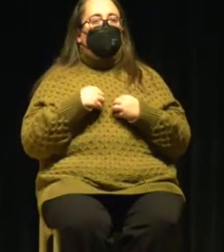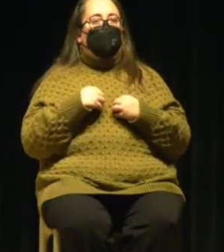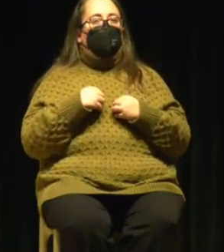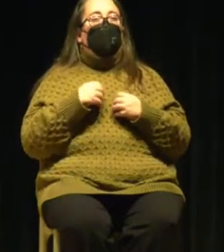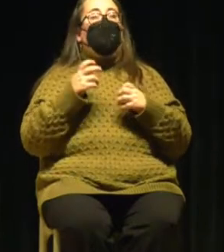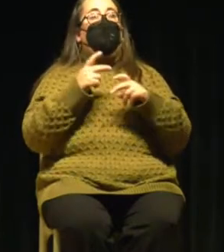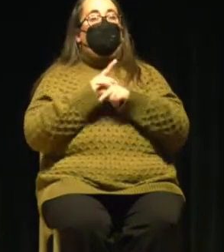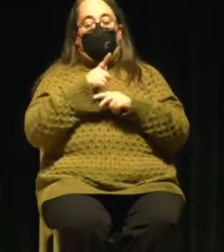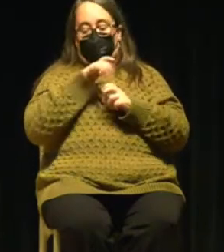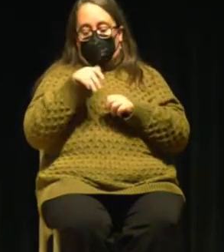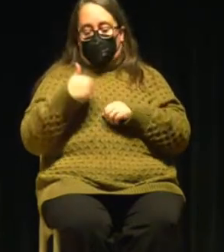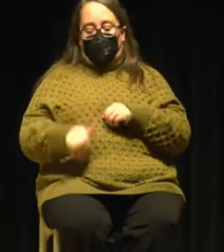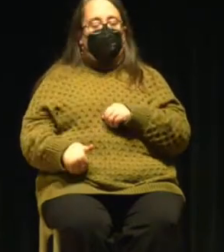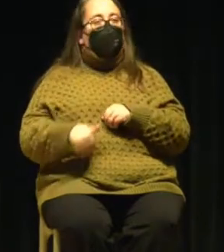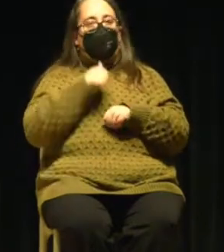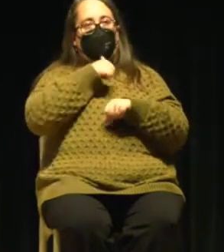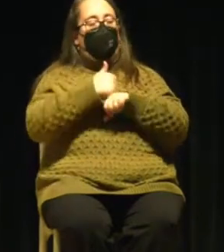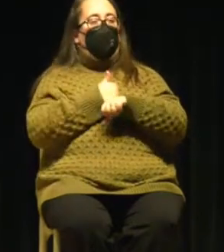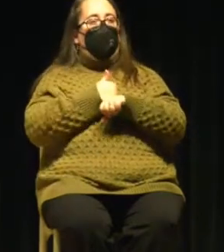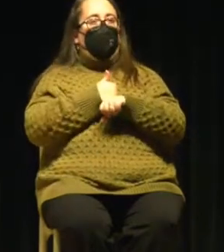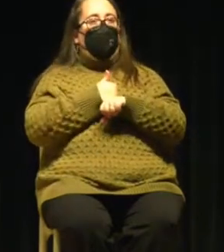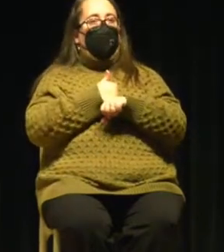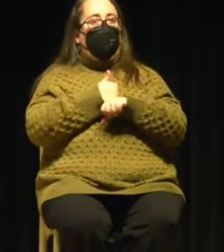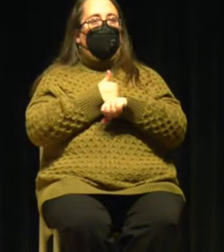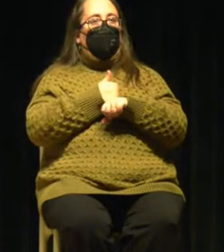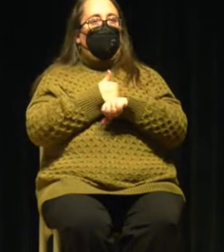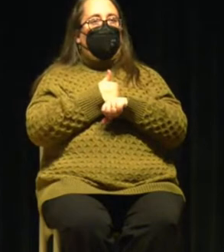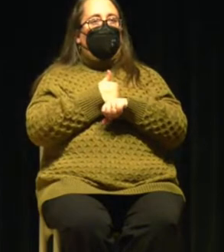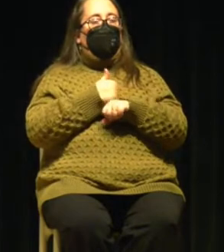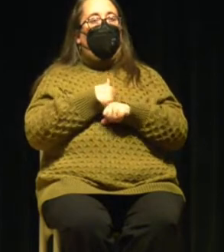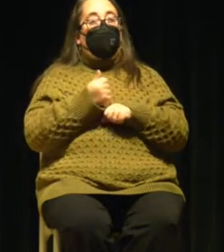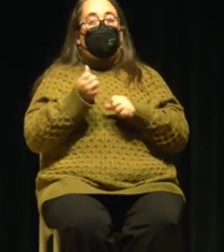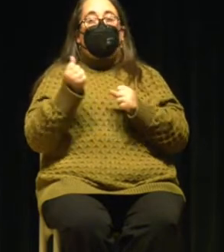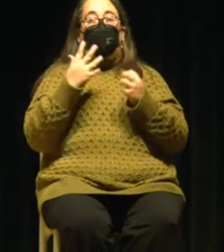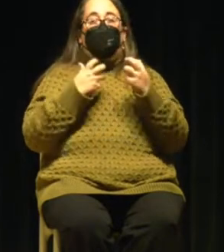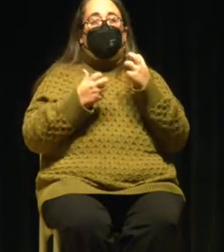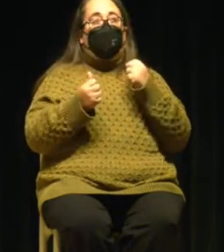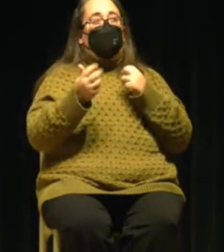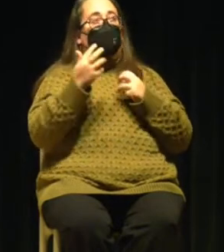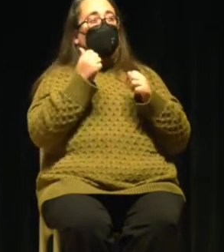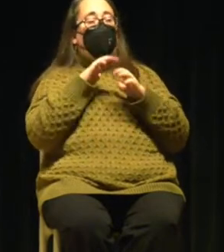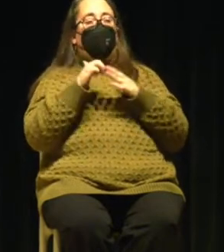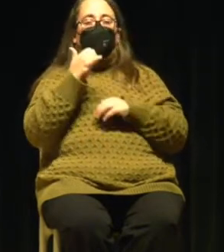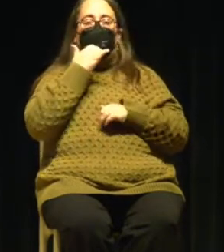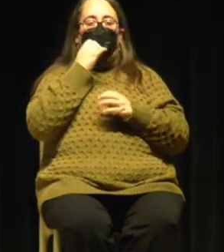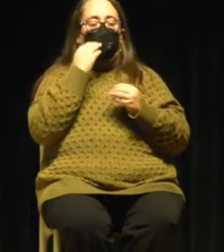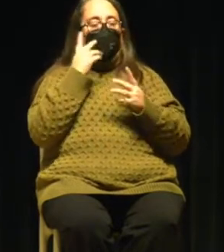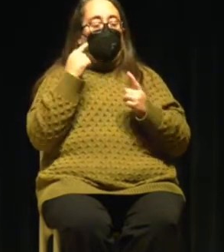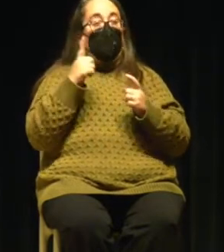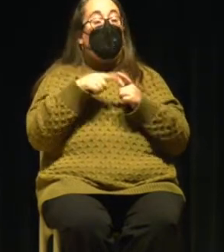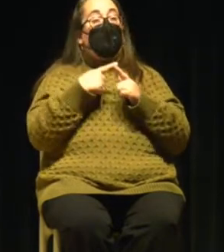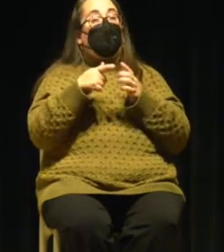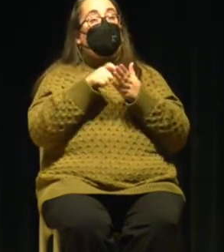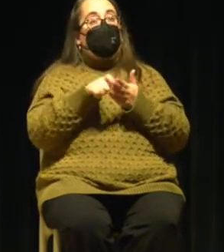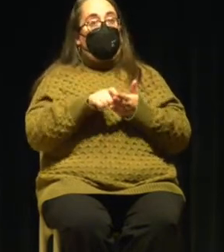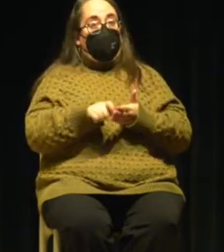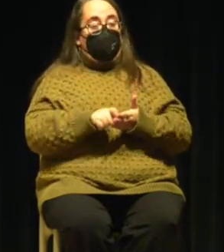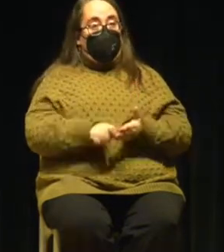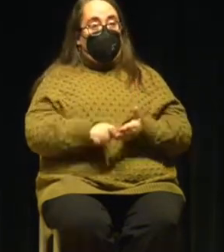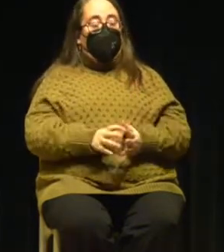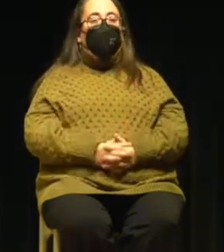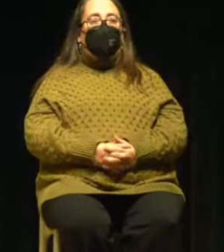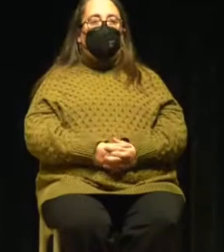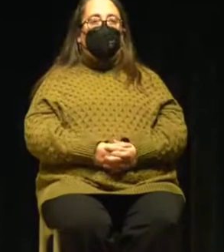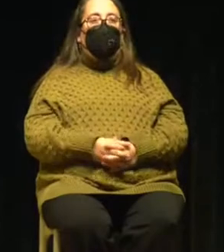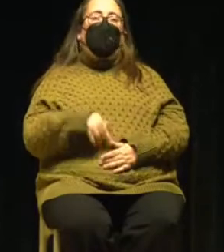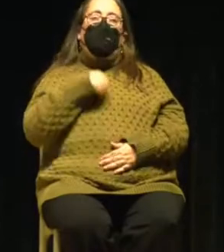you out. And it wasn't your fault. It's because I was given all this wrong information all these years. But so then when I started writing, I